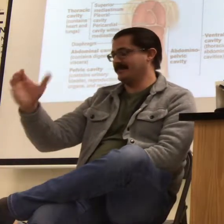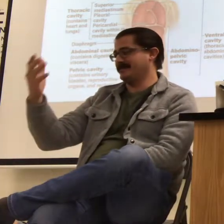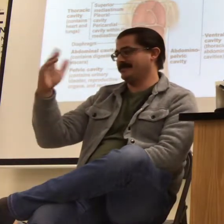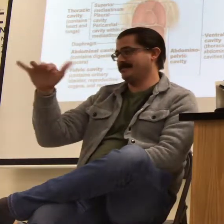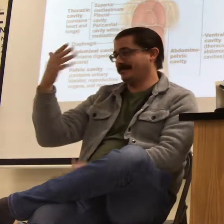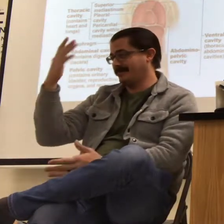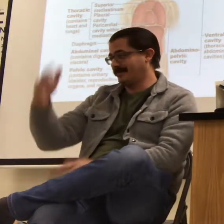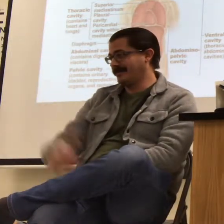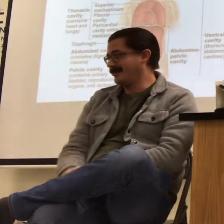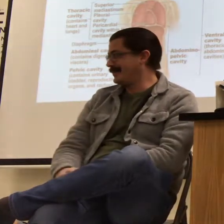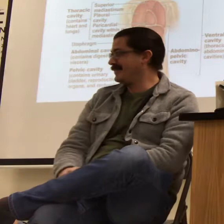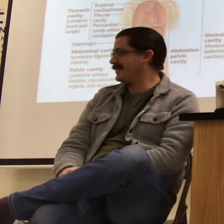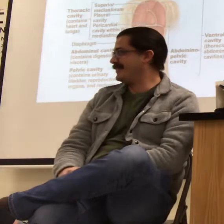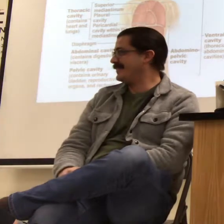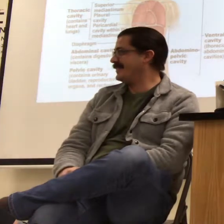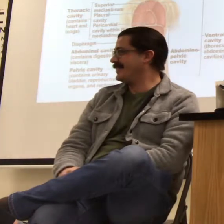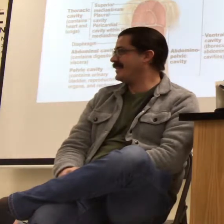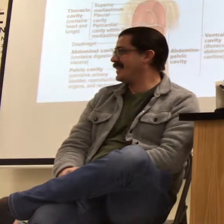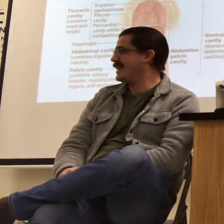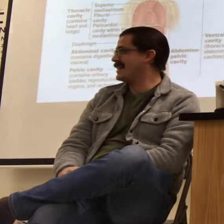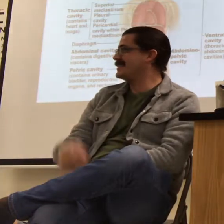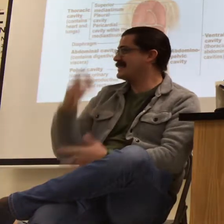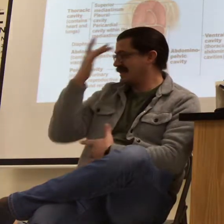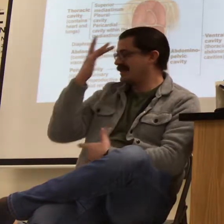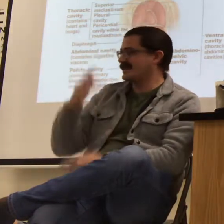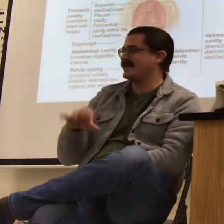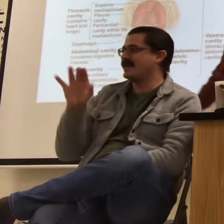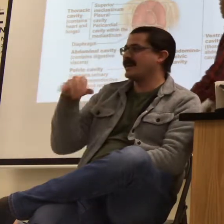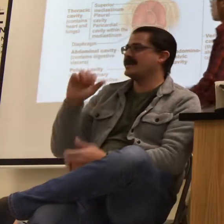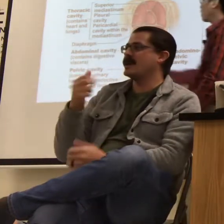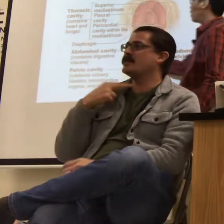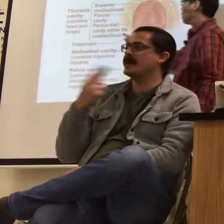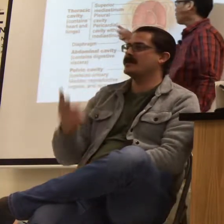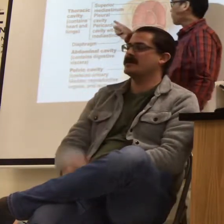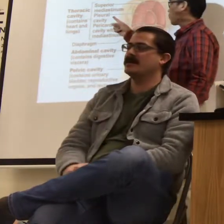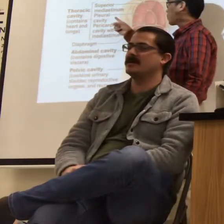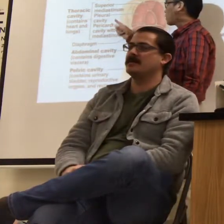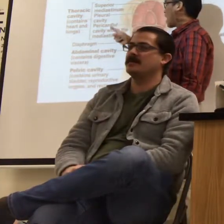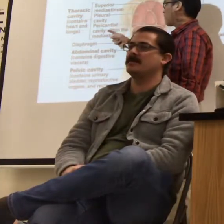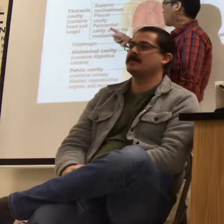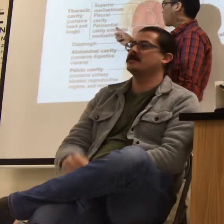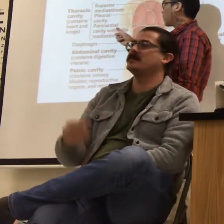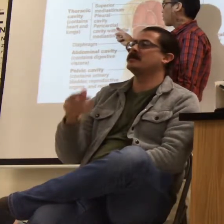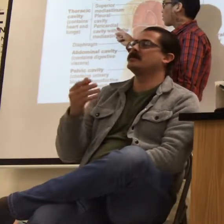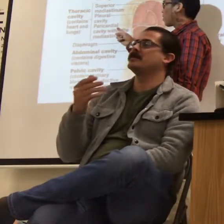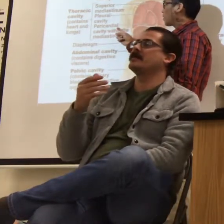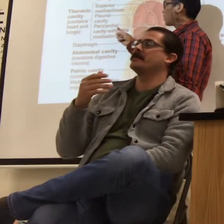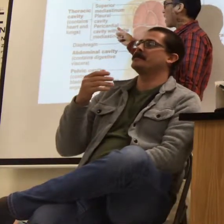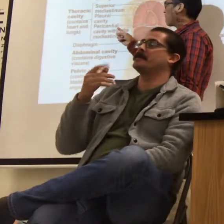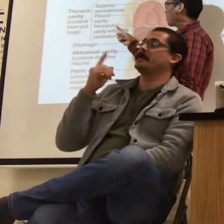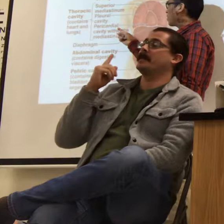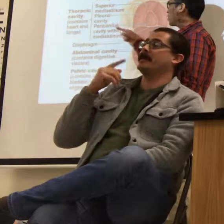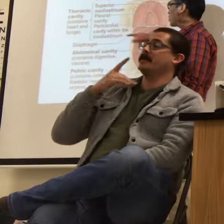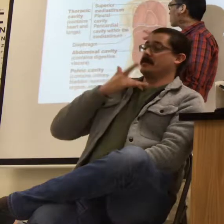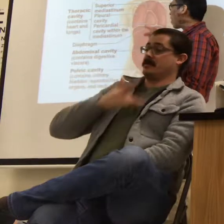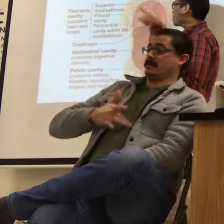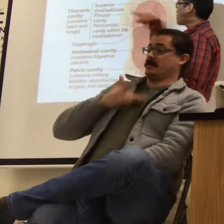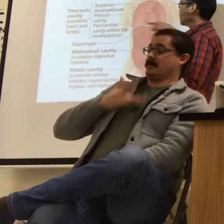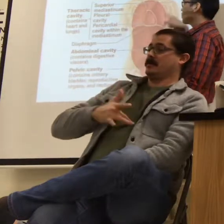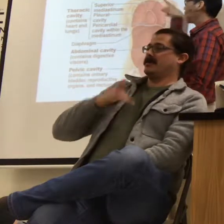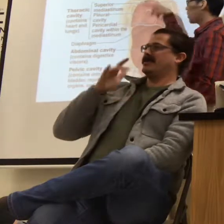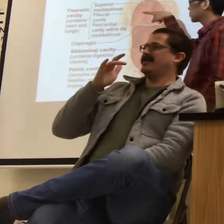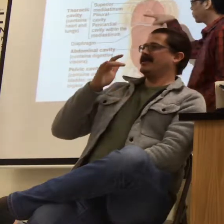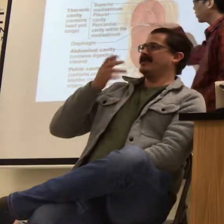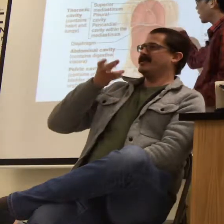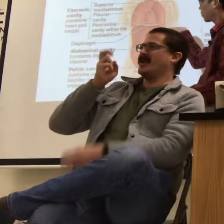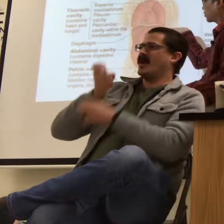Okay, then you have this interesting thing here, the pleural cavity and the pericardial cavity. It's hard to